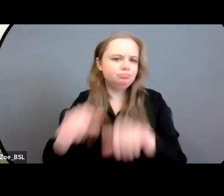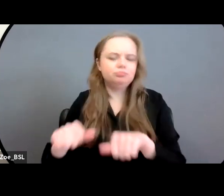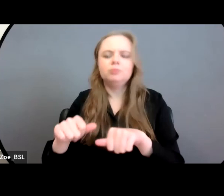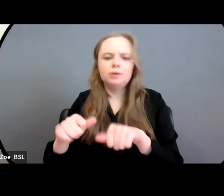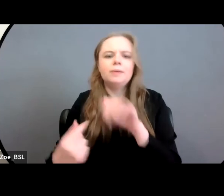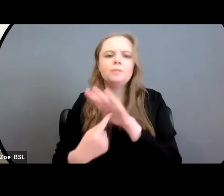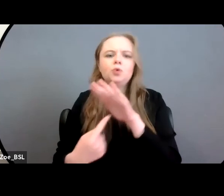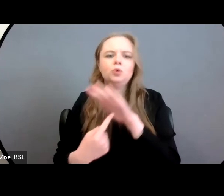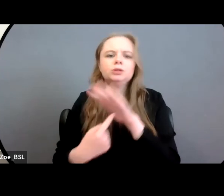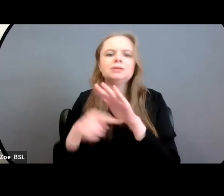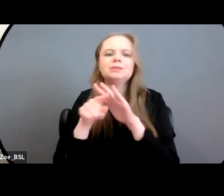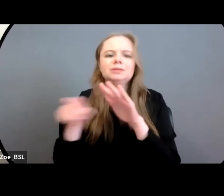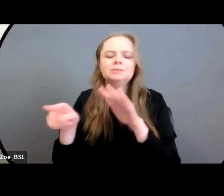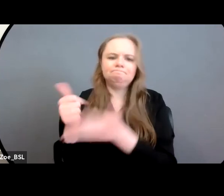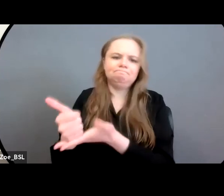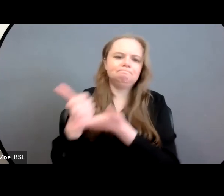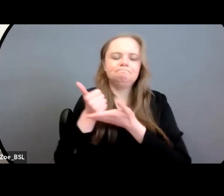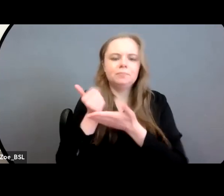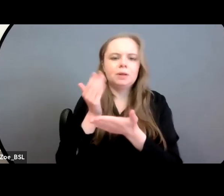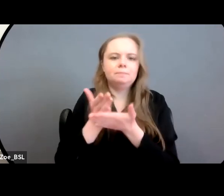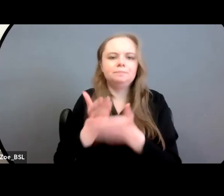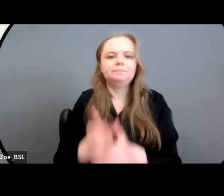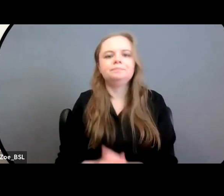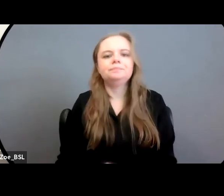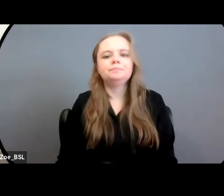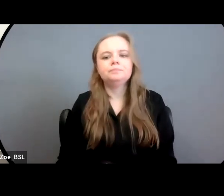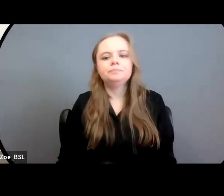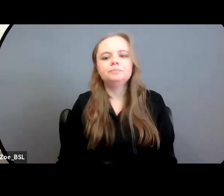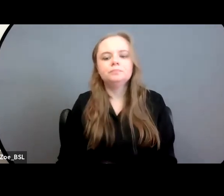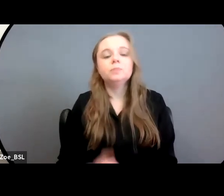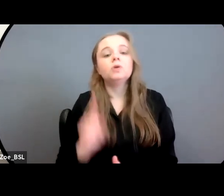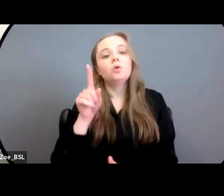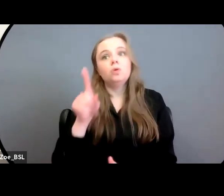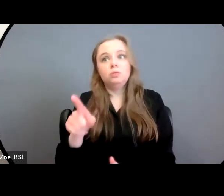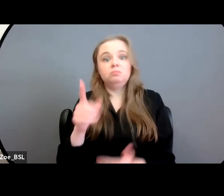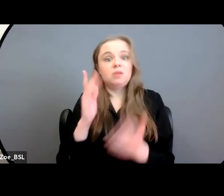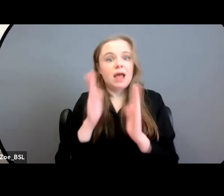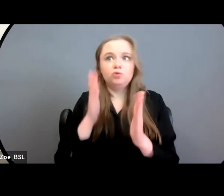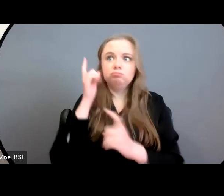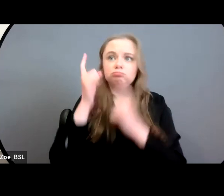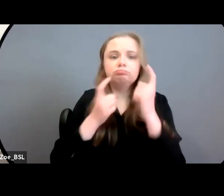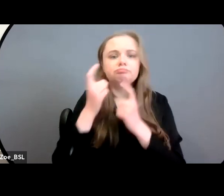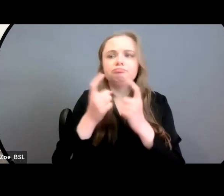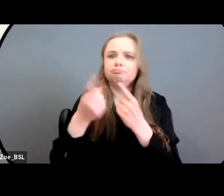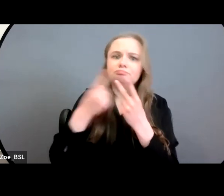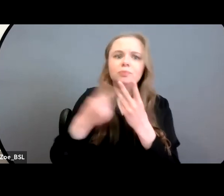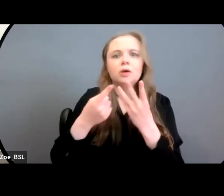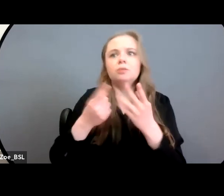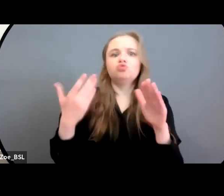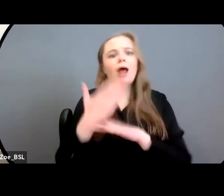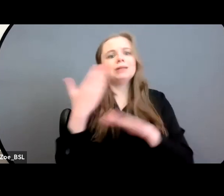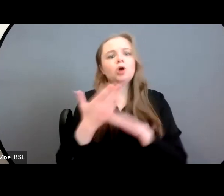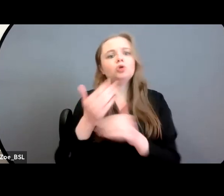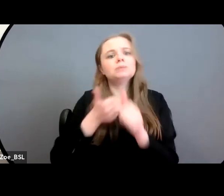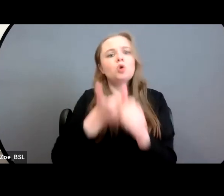on a much wider scale, and we think we have to think very carefully about the practical support measures that we can put in place